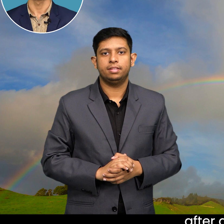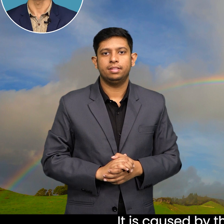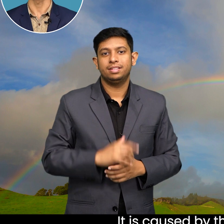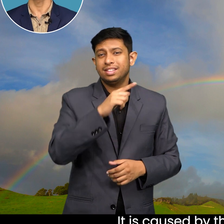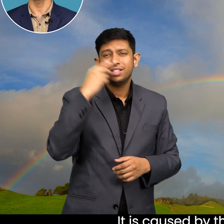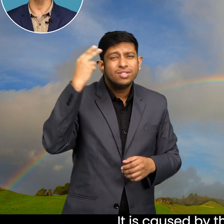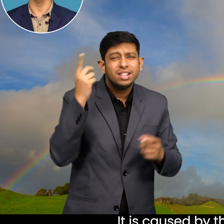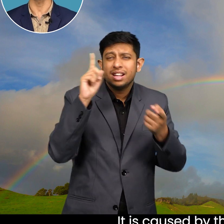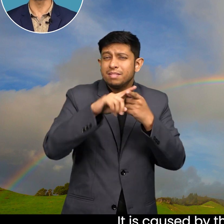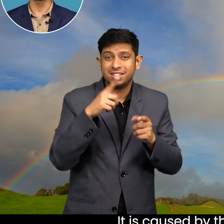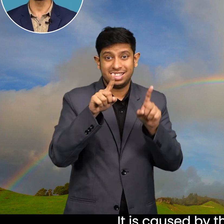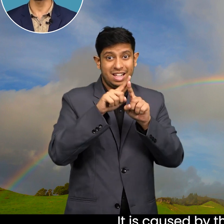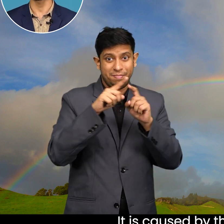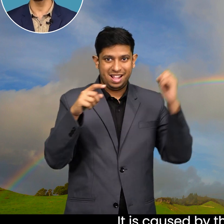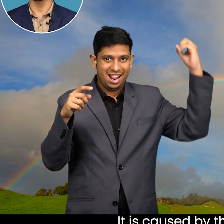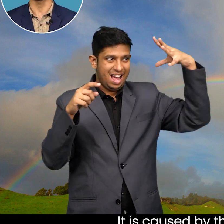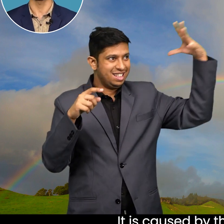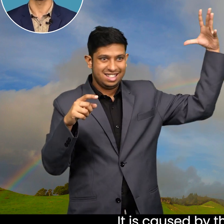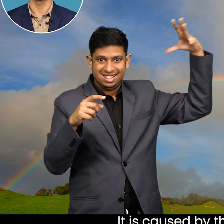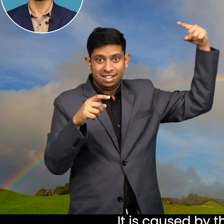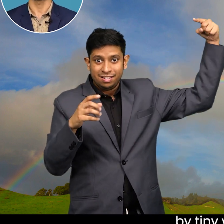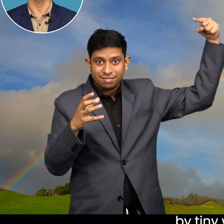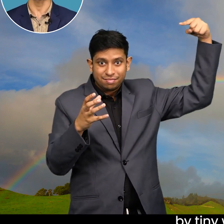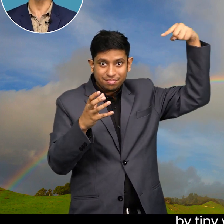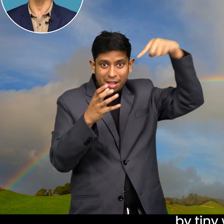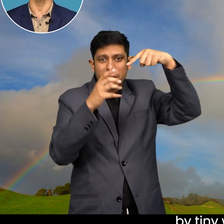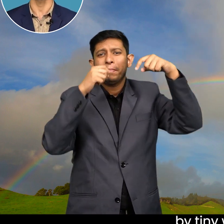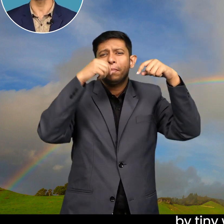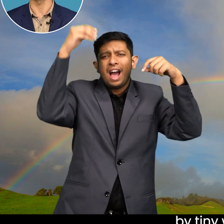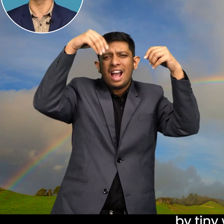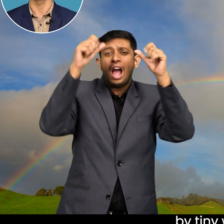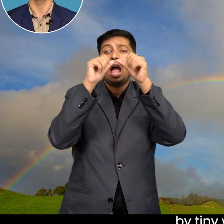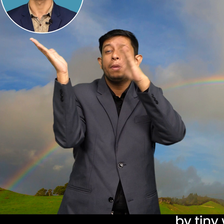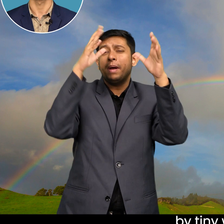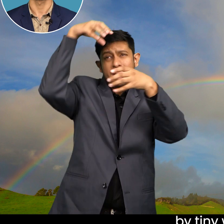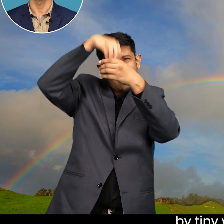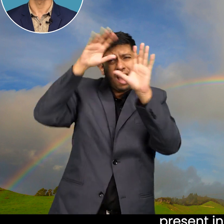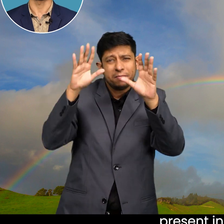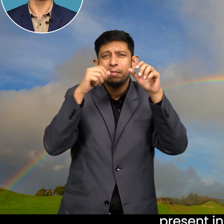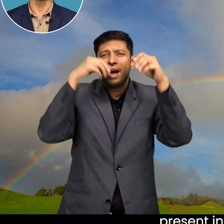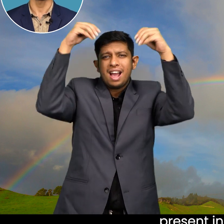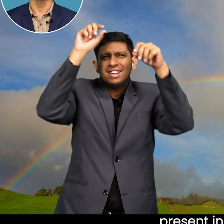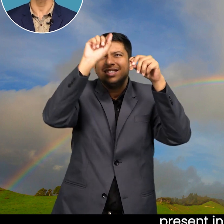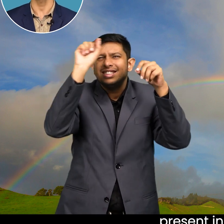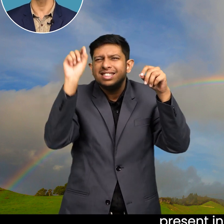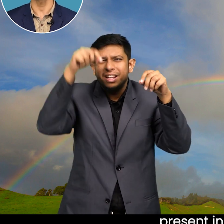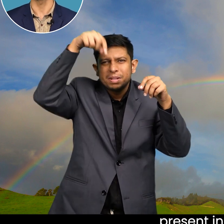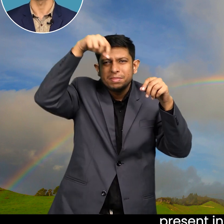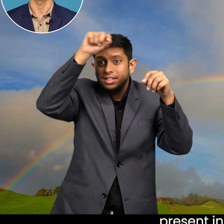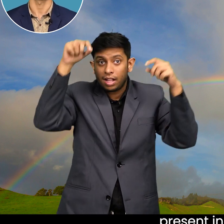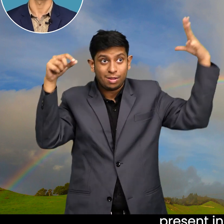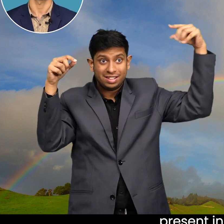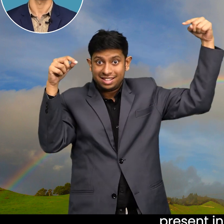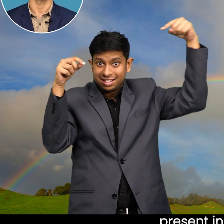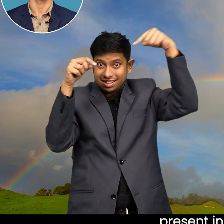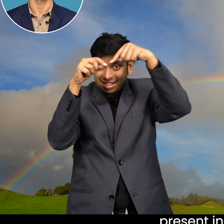It is caused by the dispersion of sunlight by tiny water droplets present in the atmosphere.